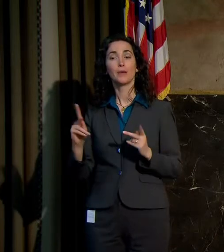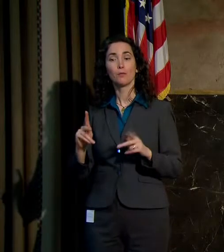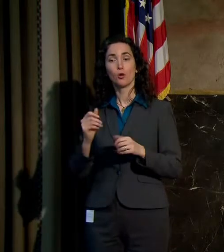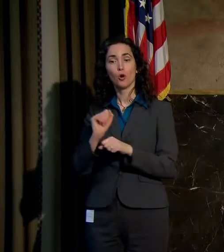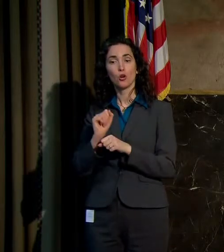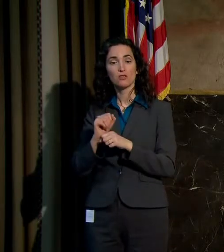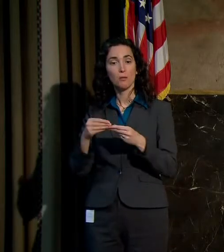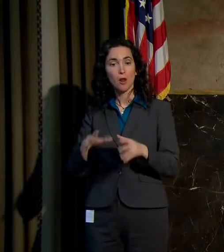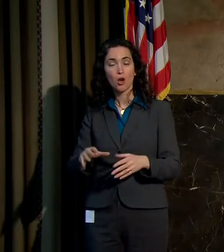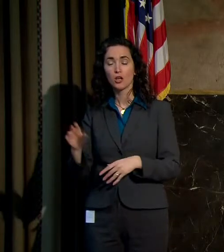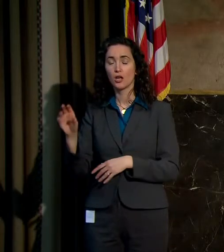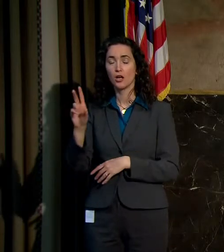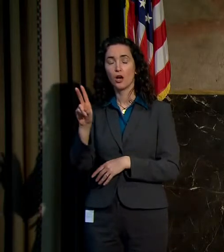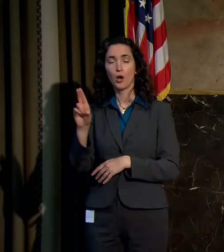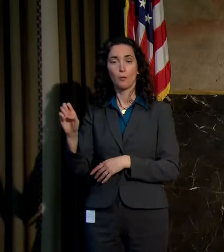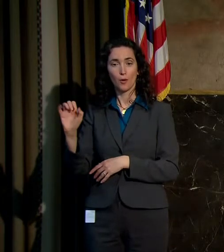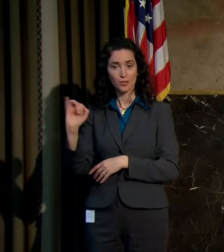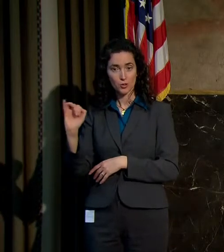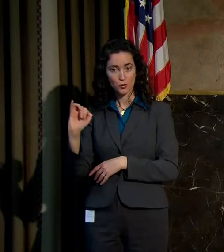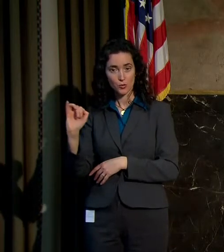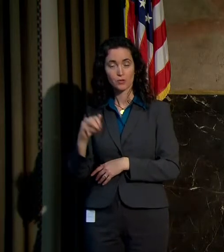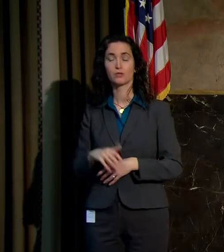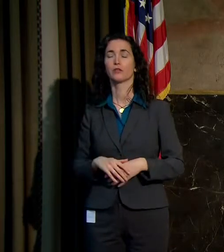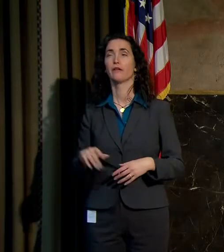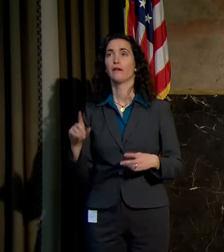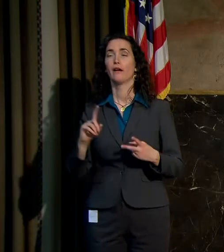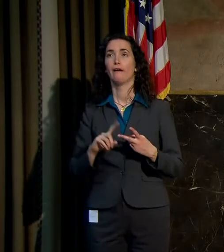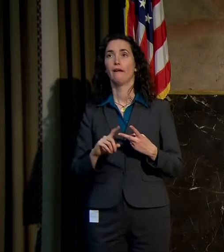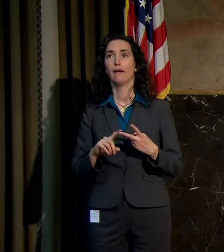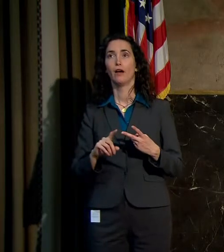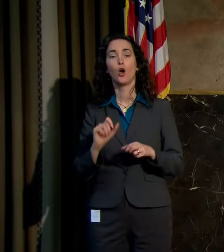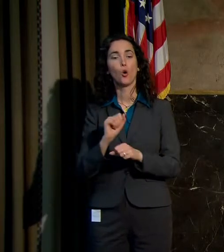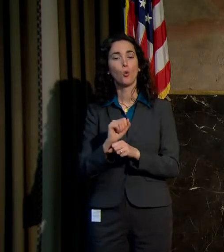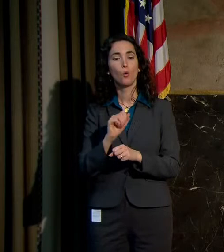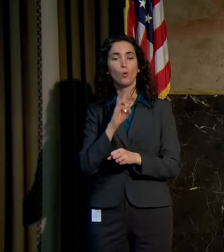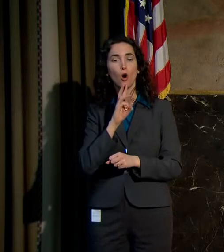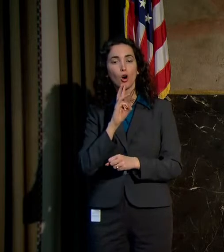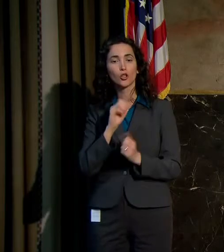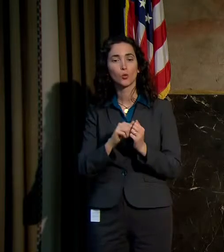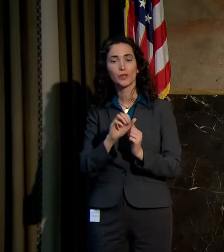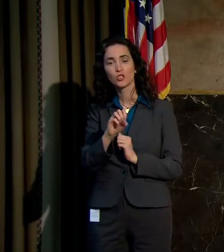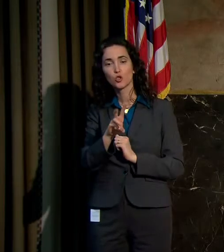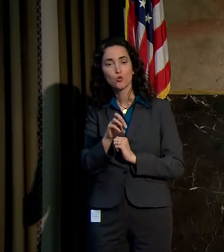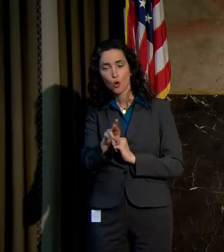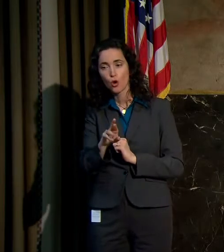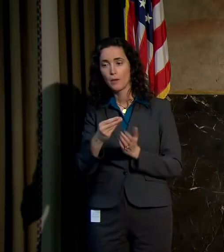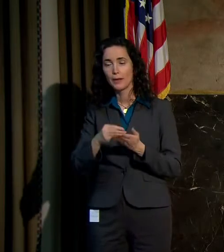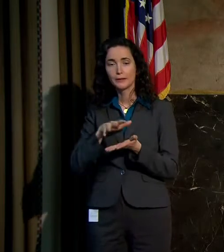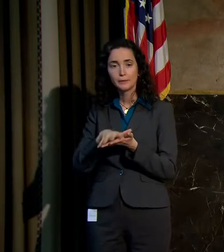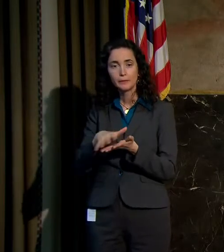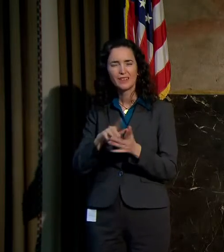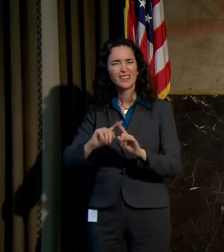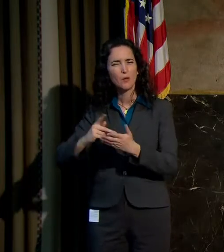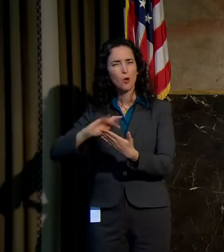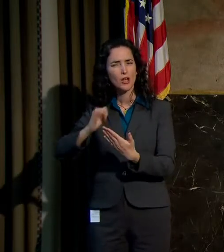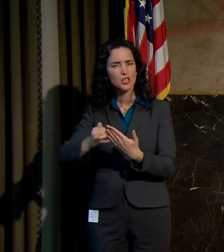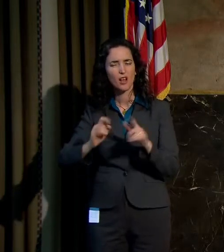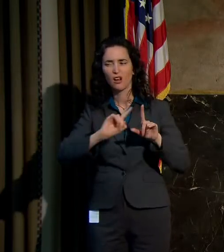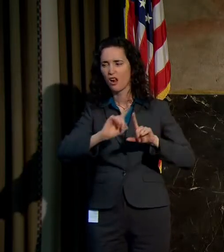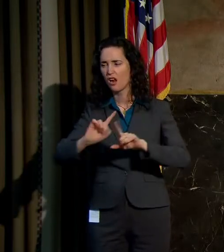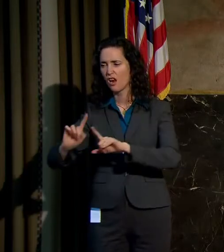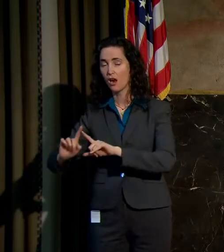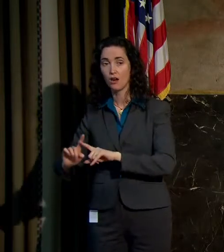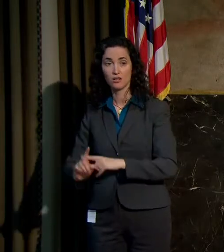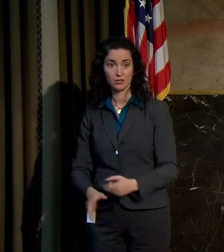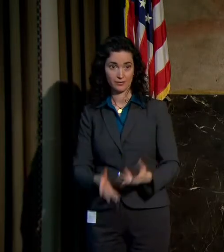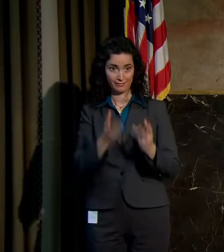example, water and sewer projects there as well. So I would